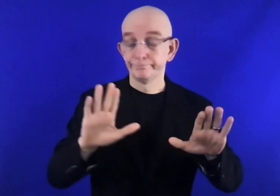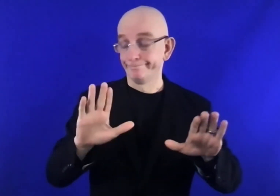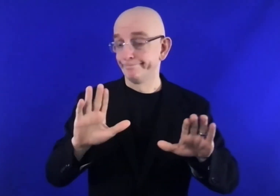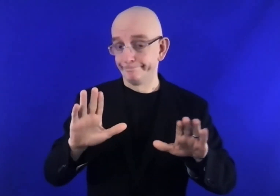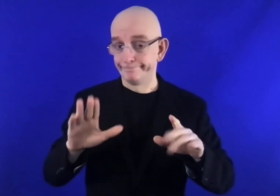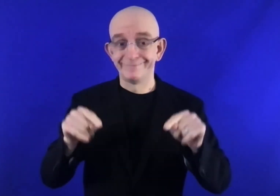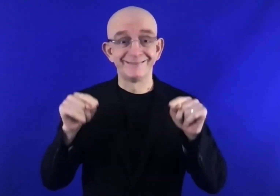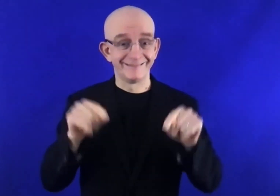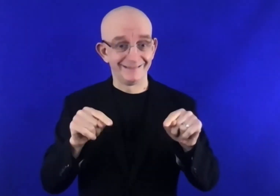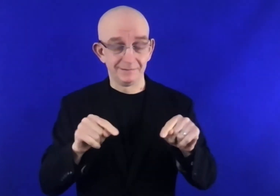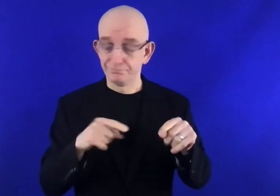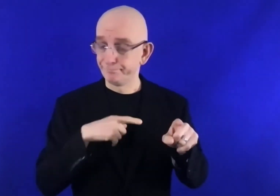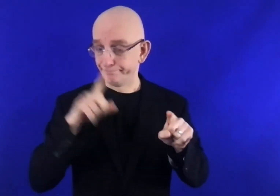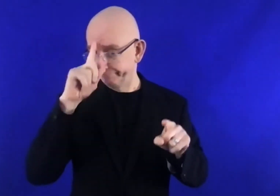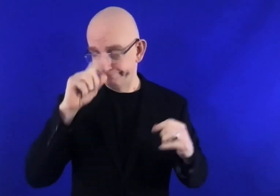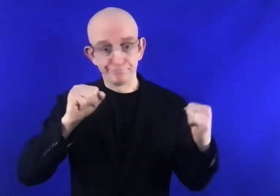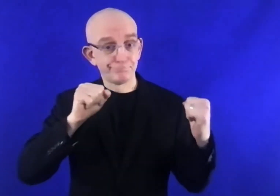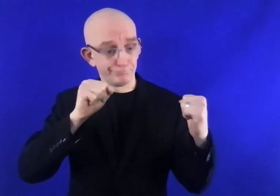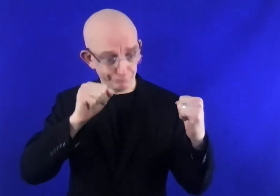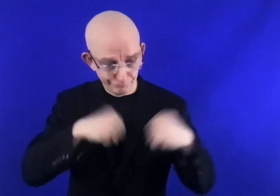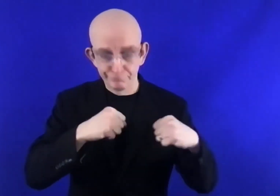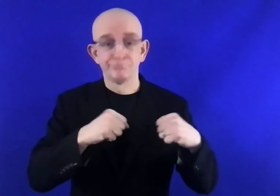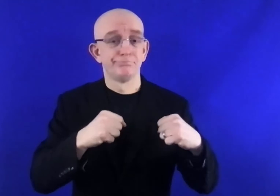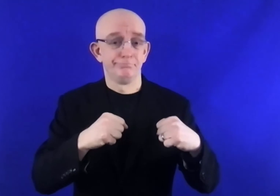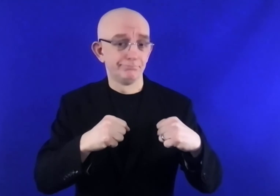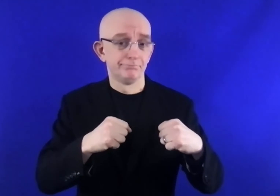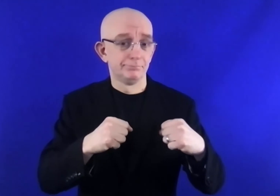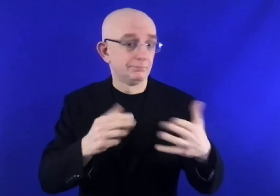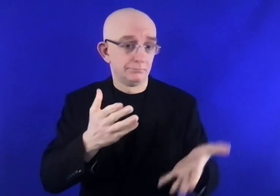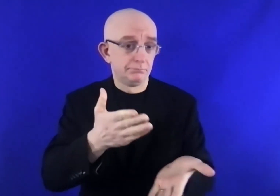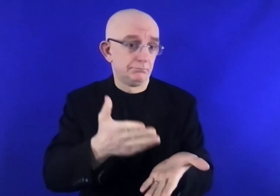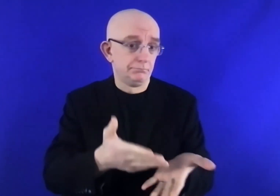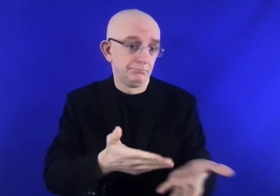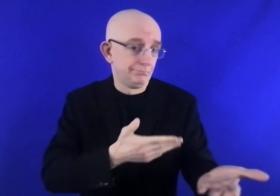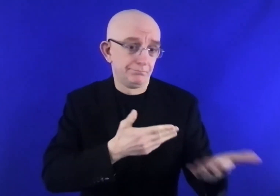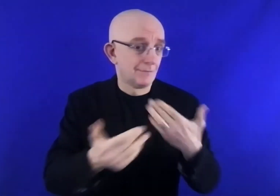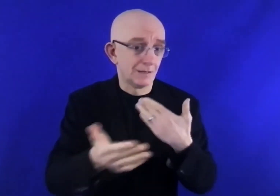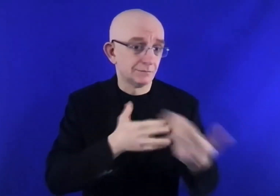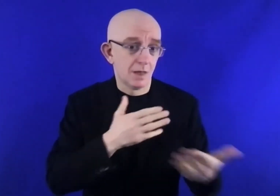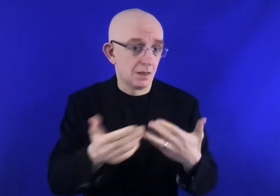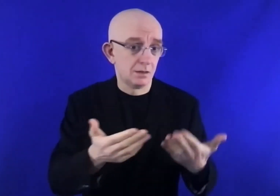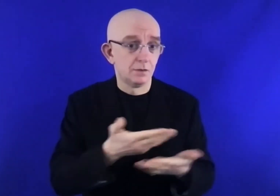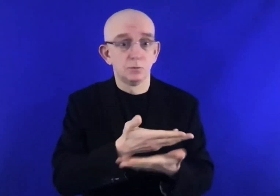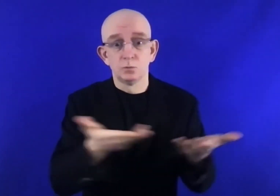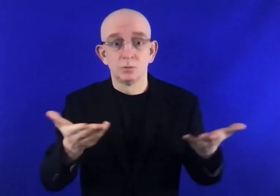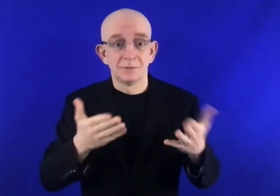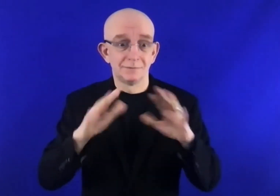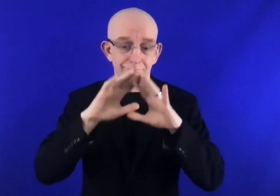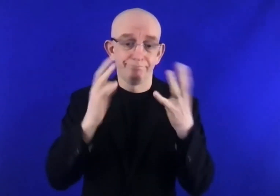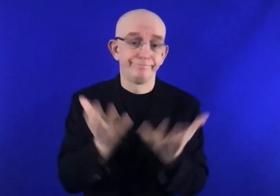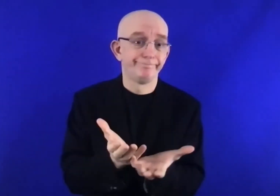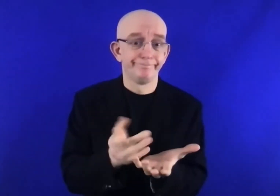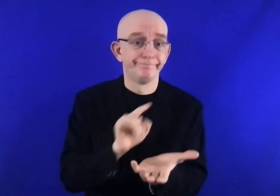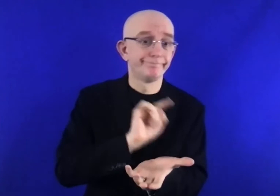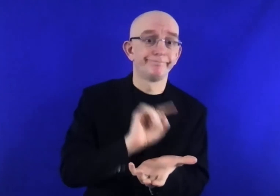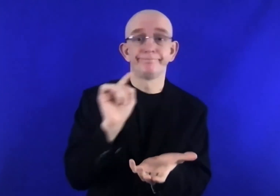it doesn't matter that we live, like, for example, in Caribbean, the Dominican Republic or Serbia.